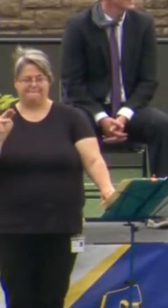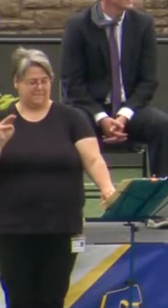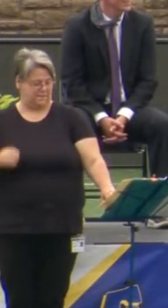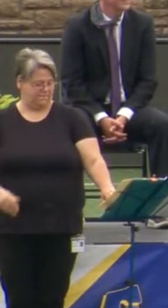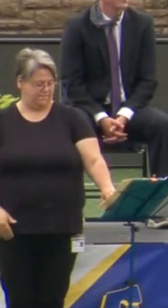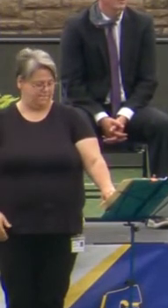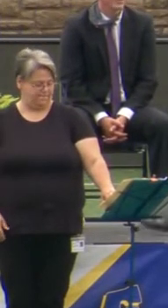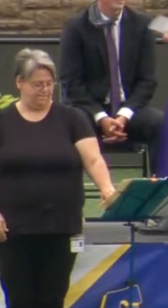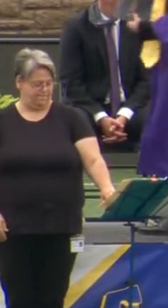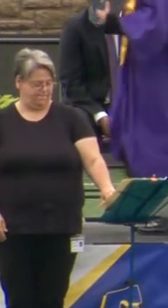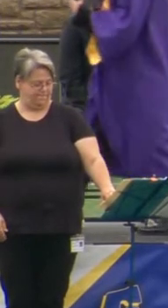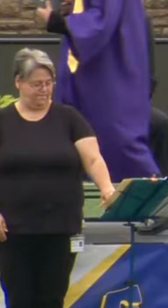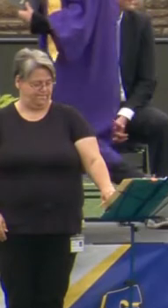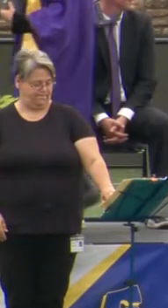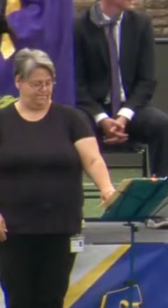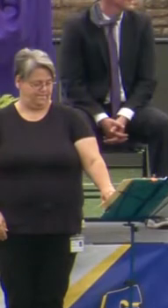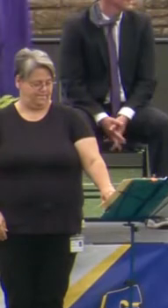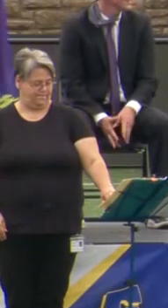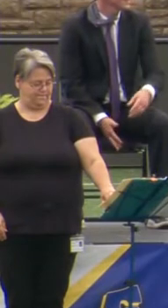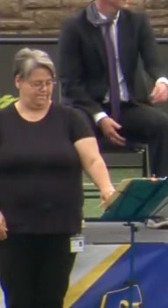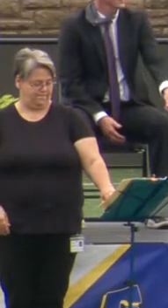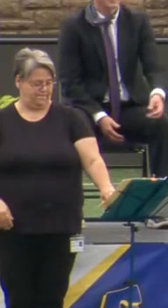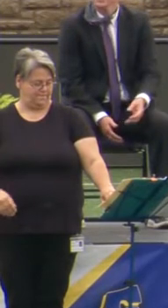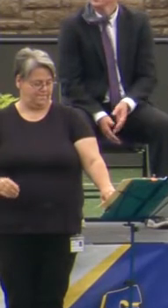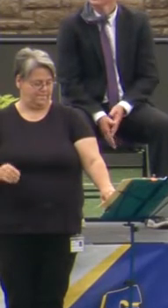Goli Va.